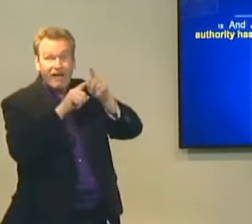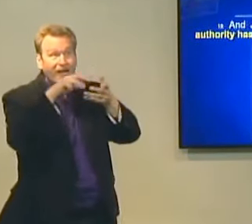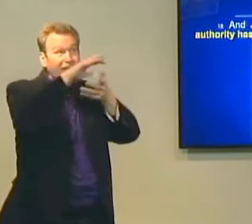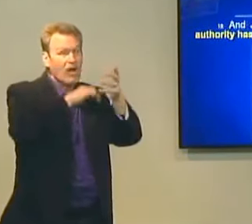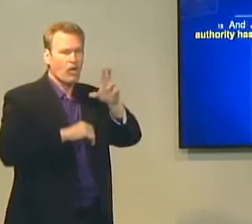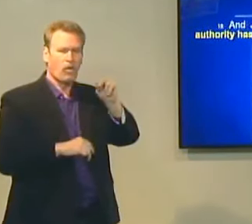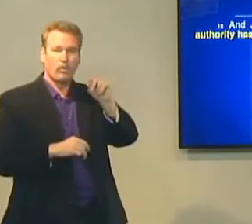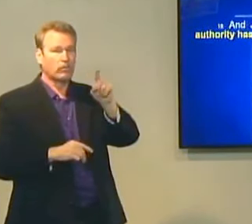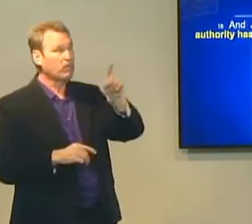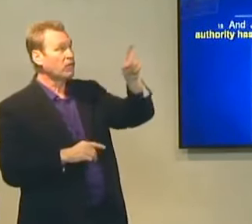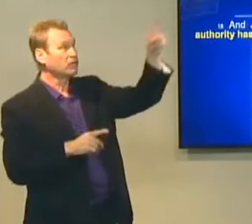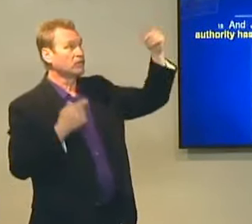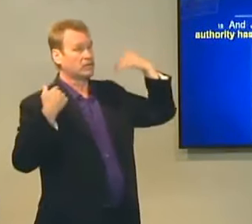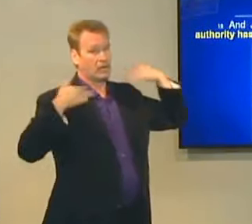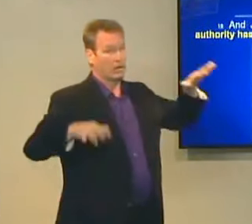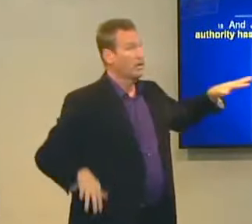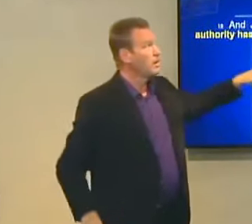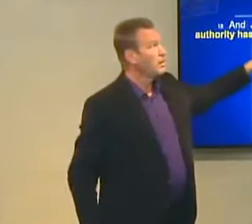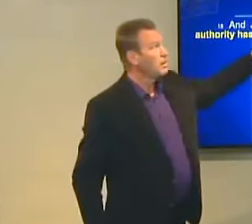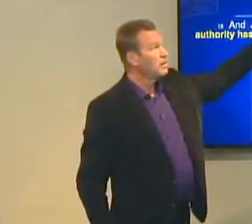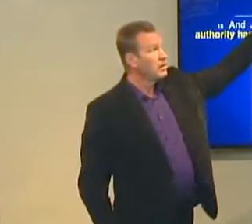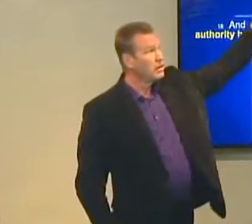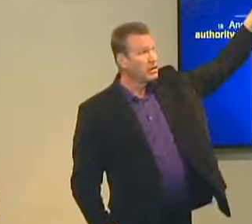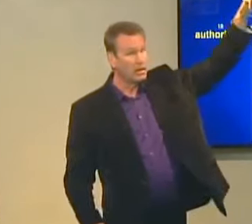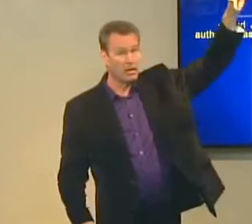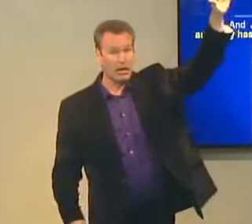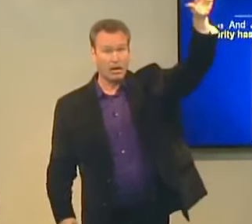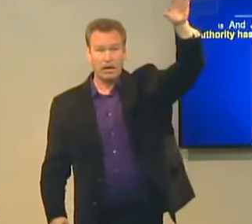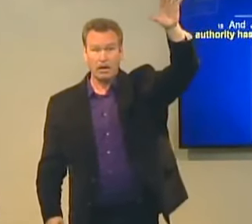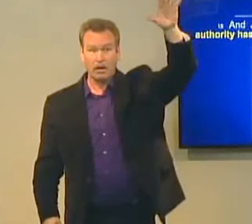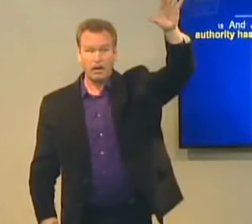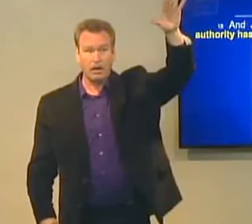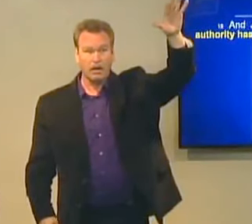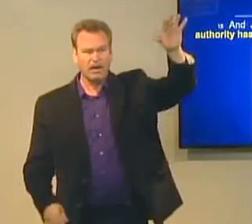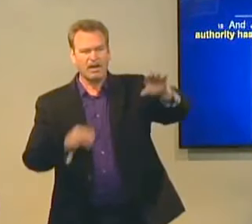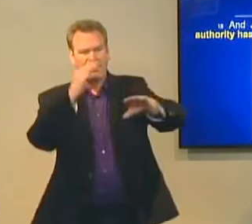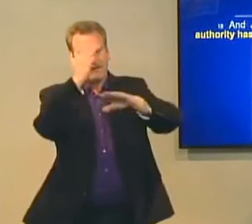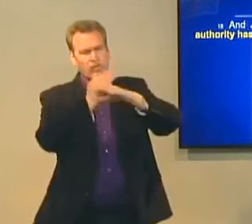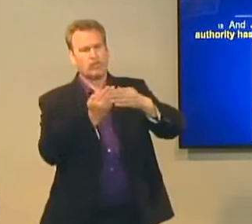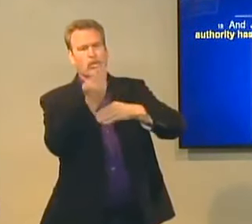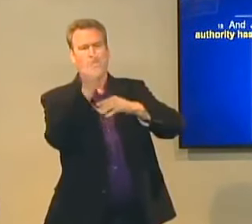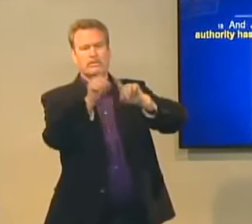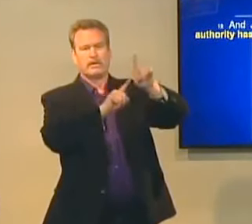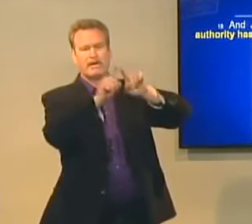The stars. It not talking about that. It is talking about where the angels dwell in the presence of God.